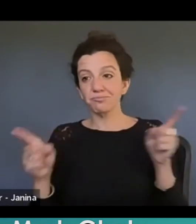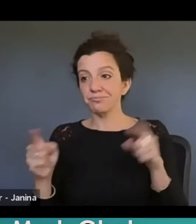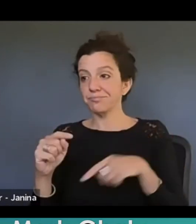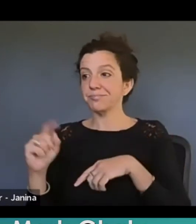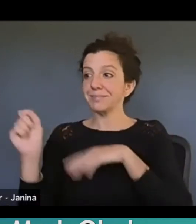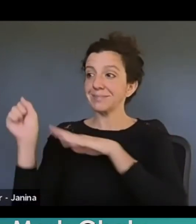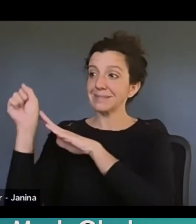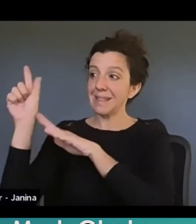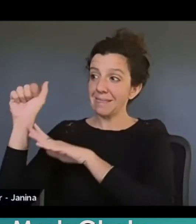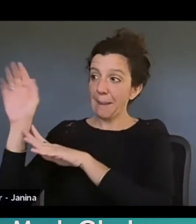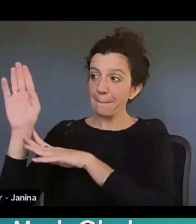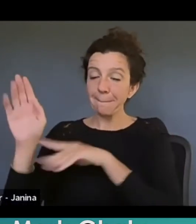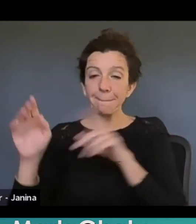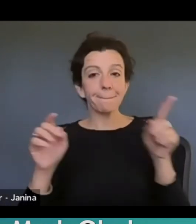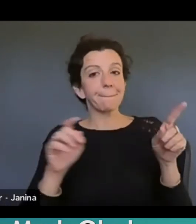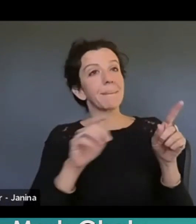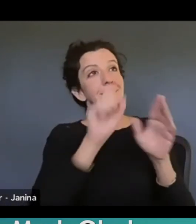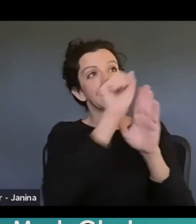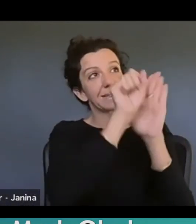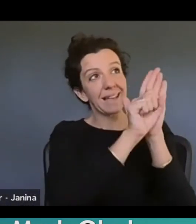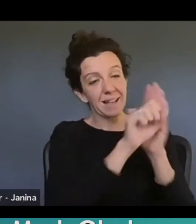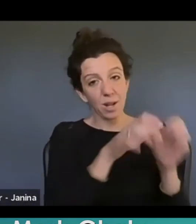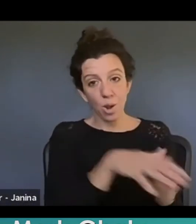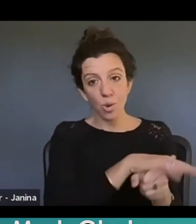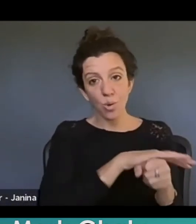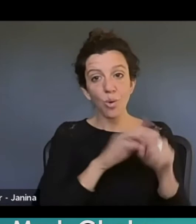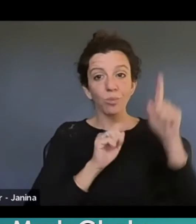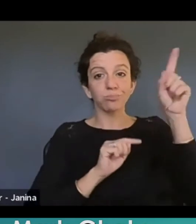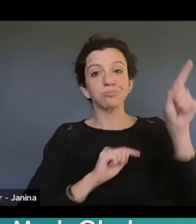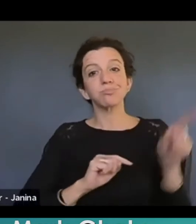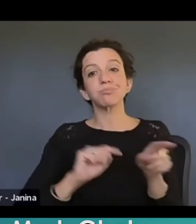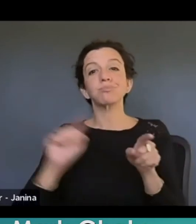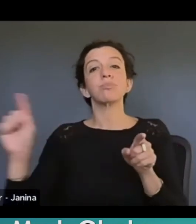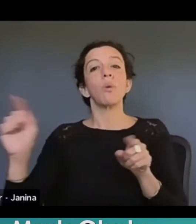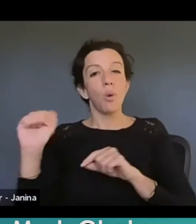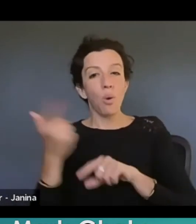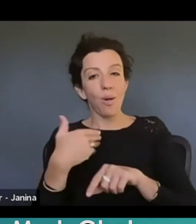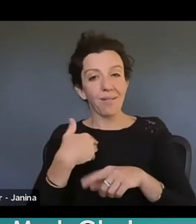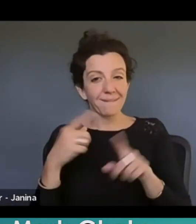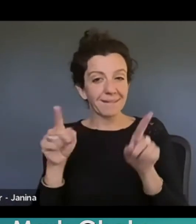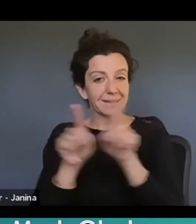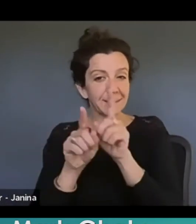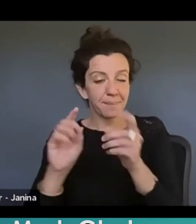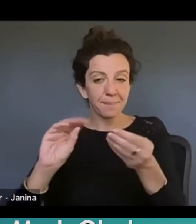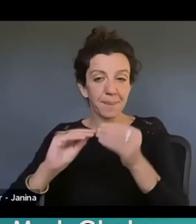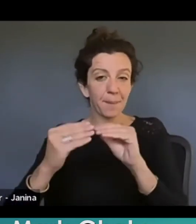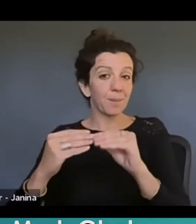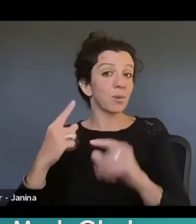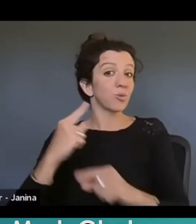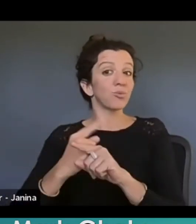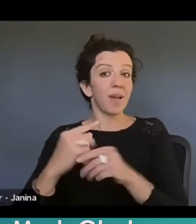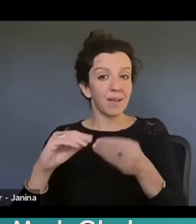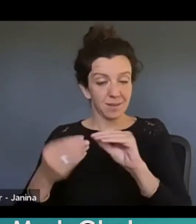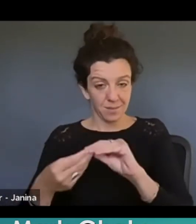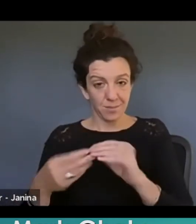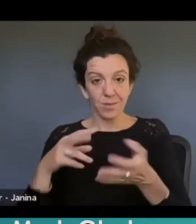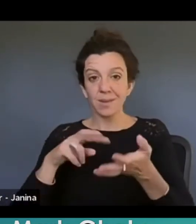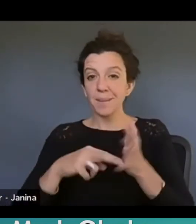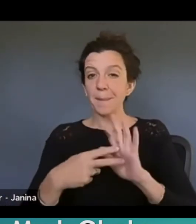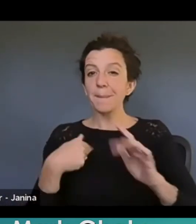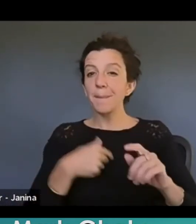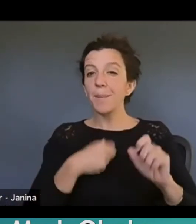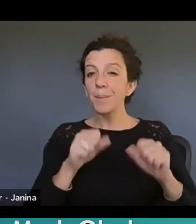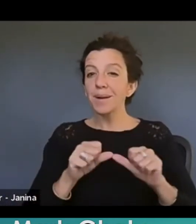health officials, those who are doing contact tracing, so that we can begin to or continue to do that